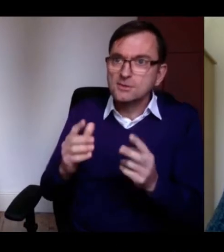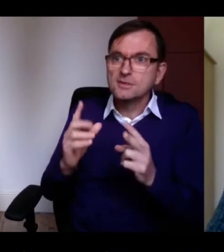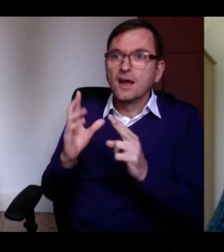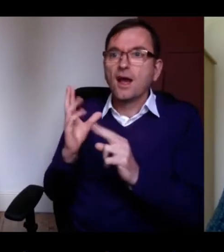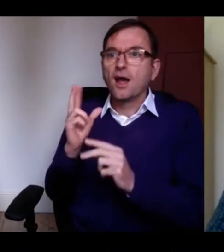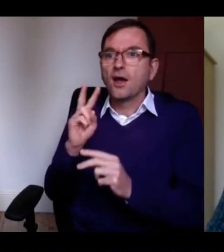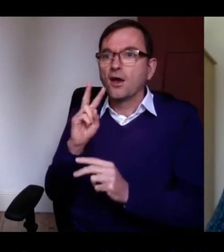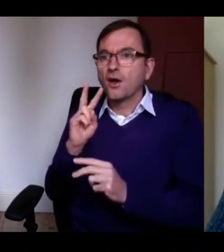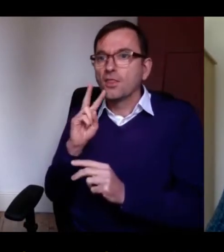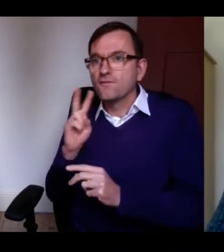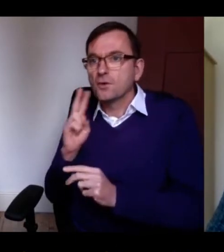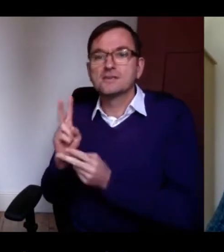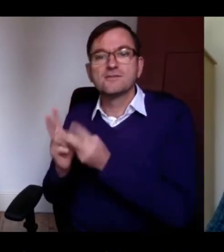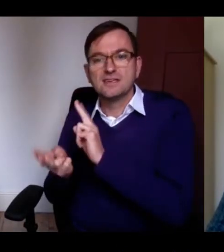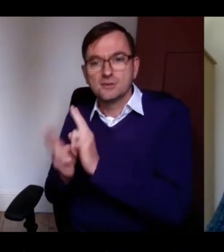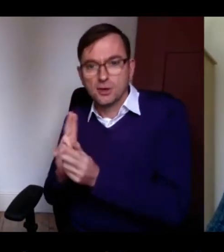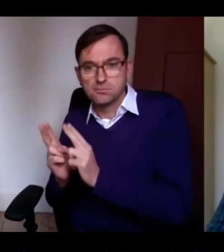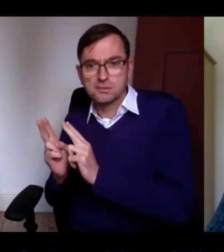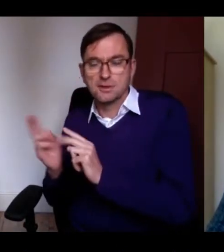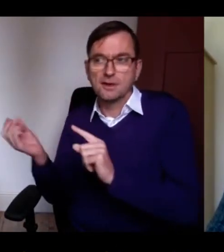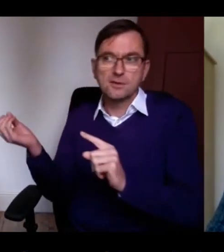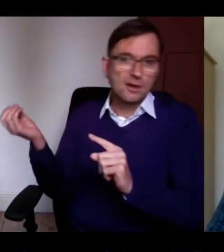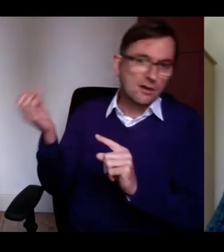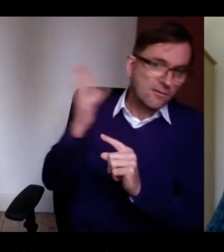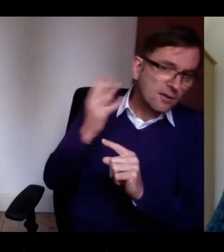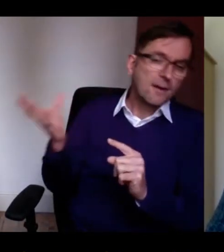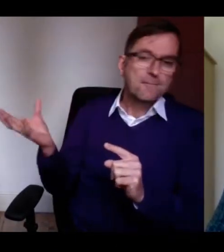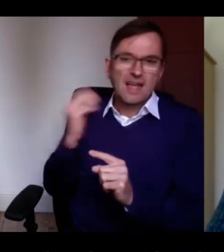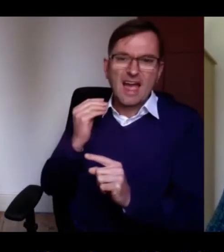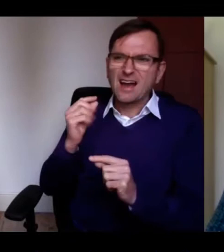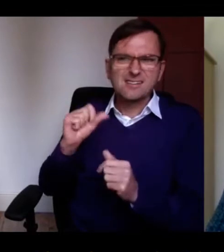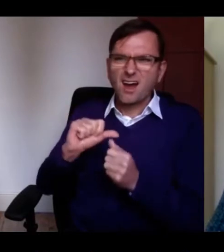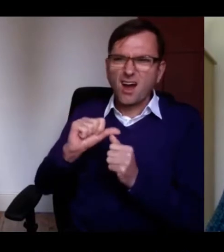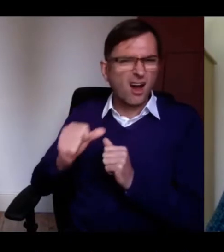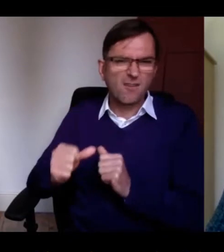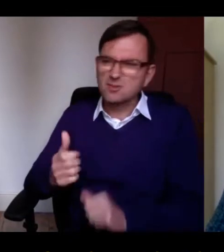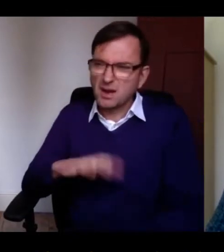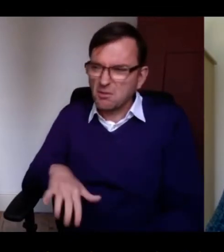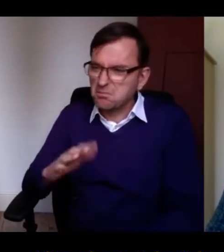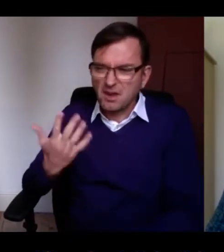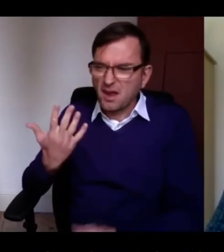Sign language interpreters over there. He's voicing over. So after about,